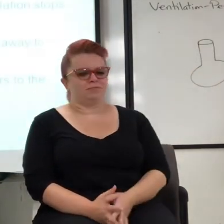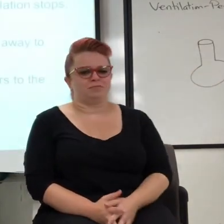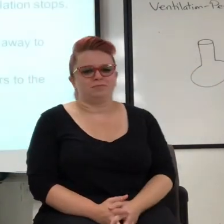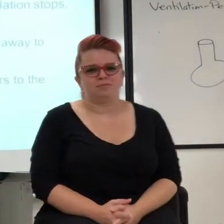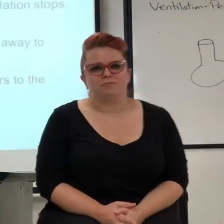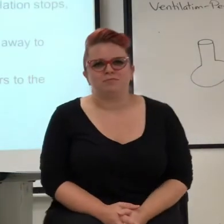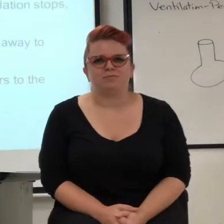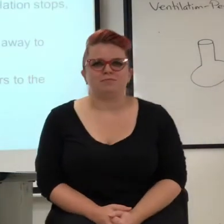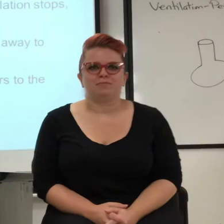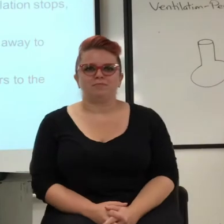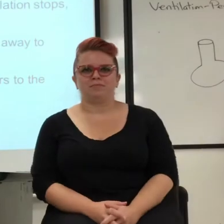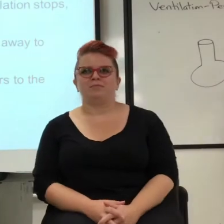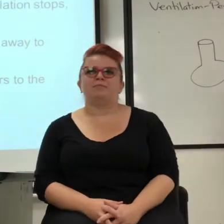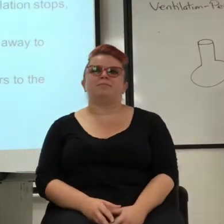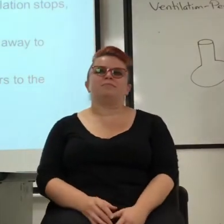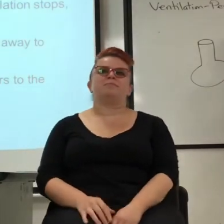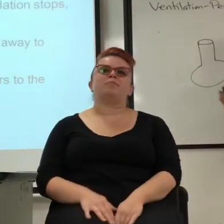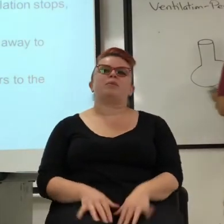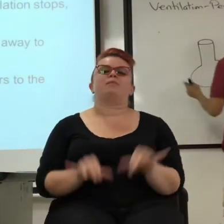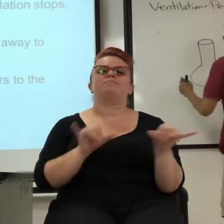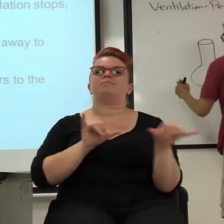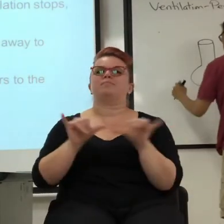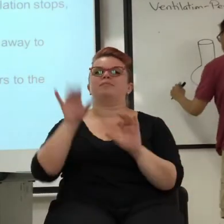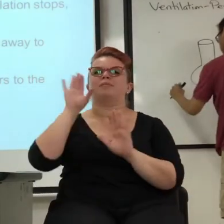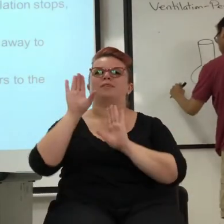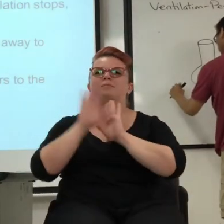Here's the thing I drew before.